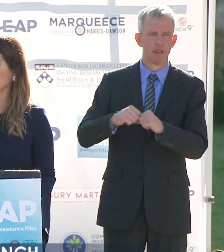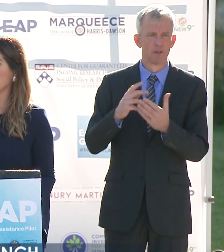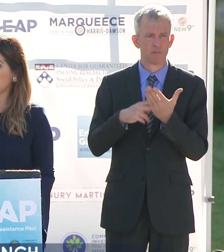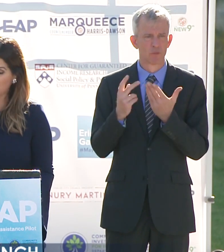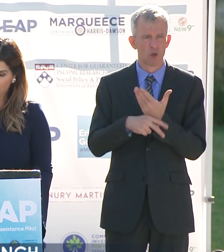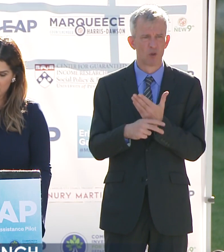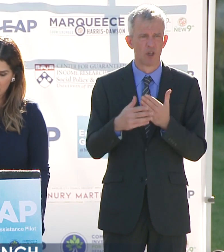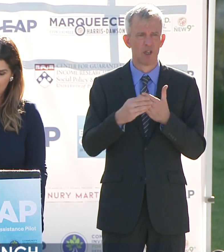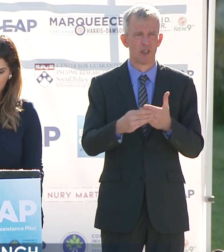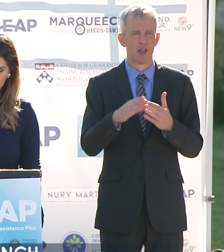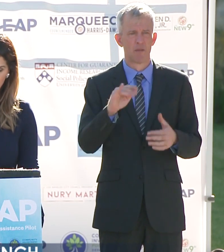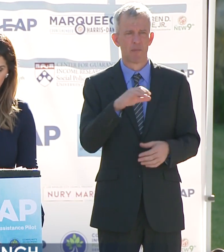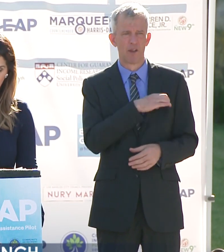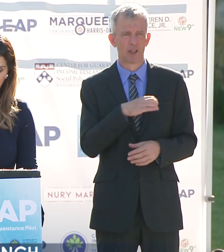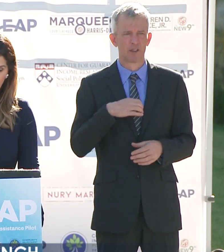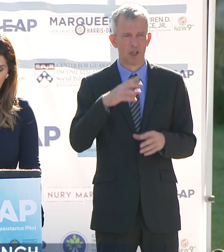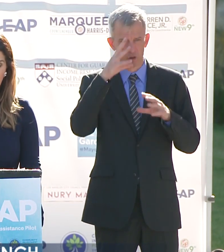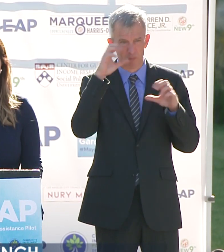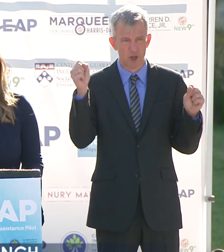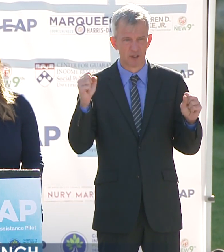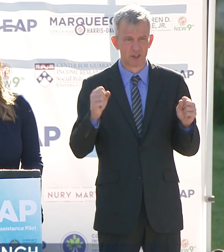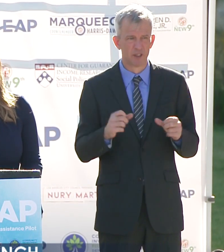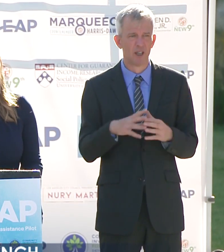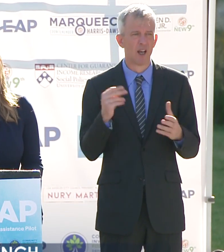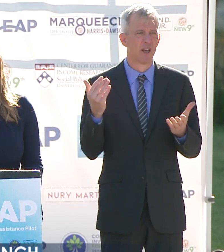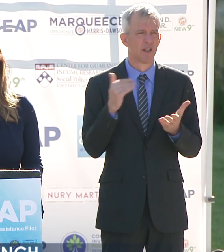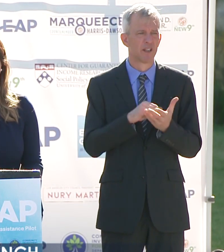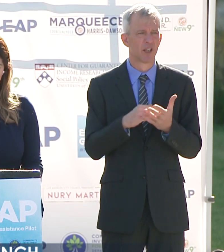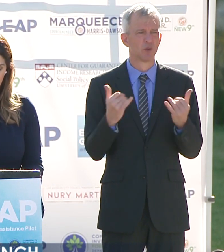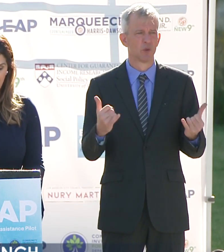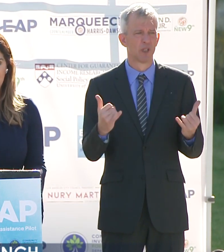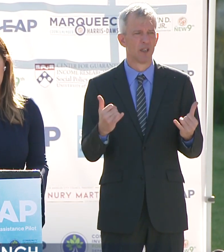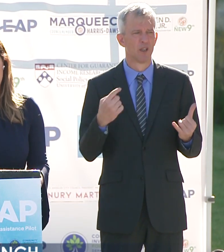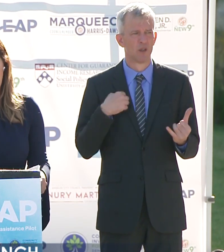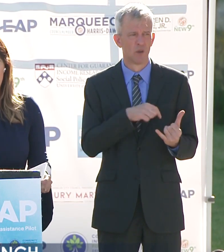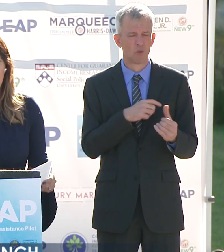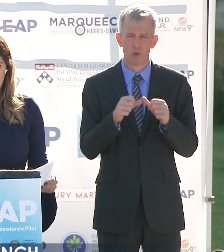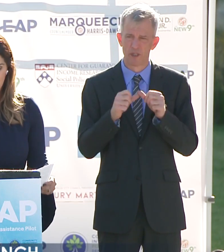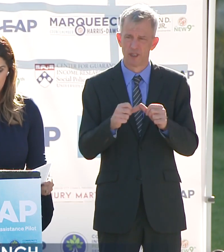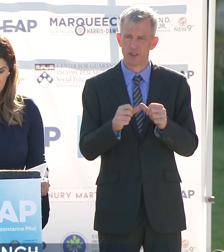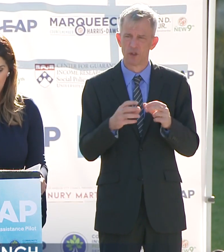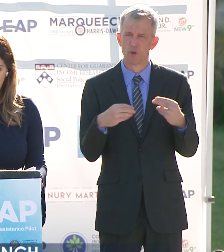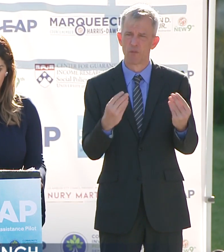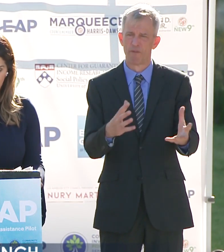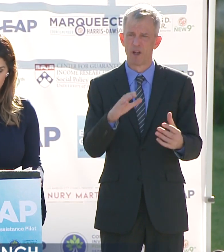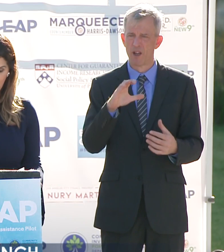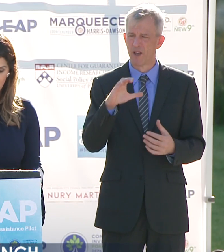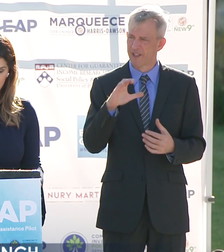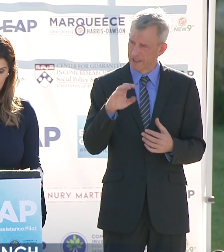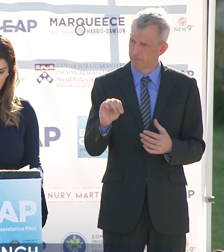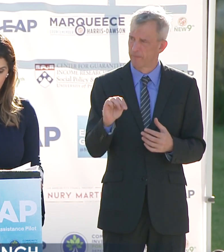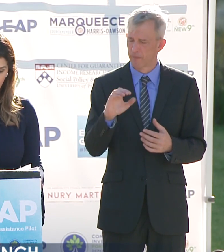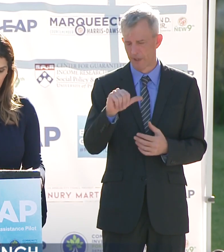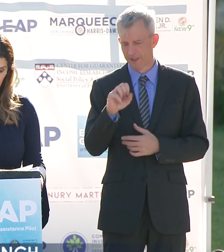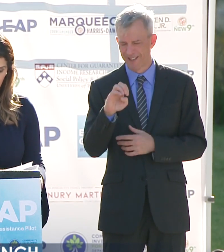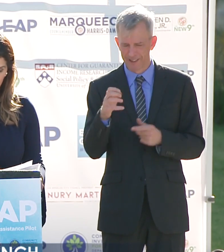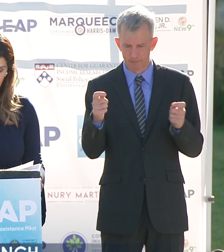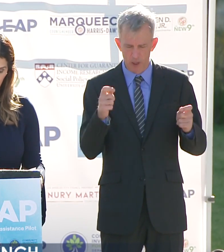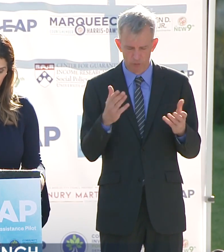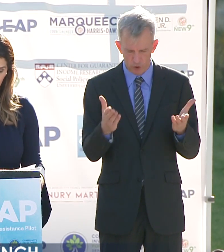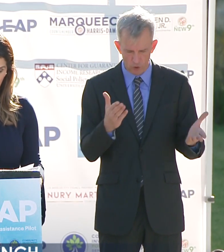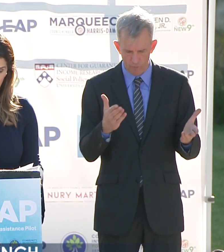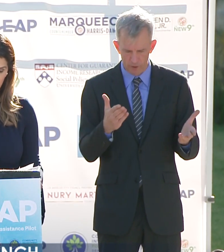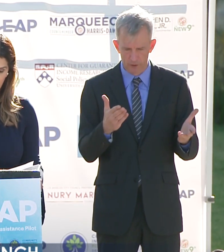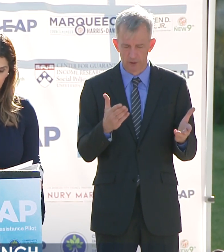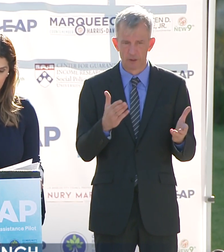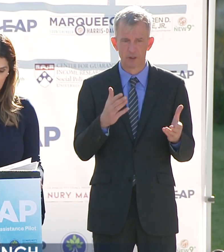the council president and the city council. And again, today, they continue to provide case management services and financial counseling to low-income